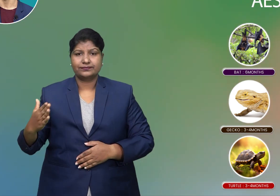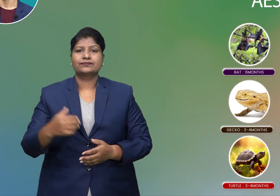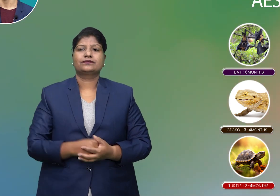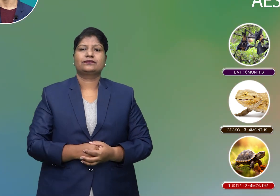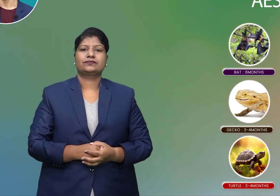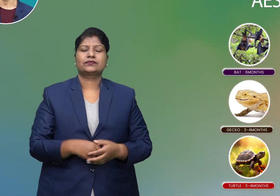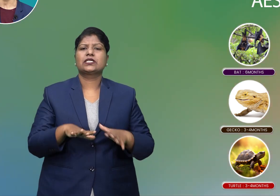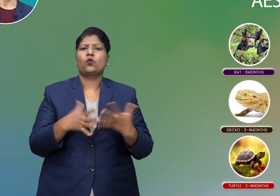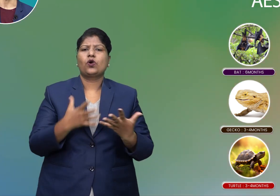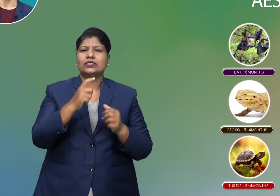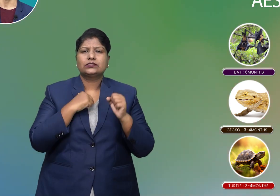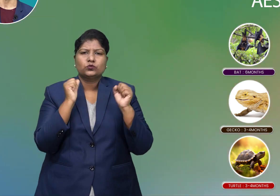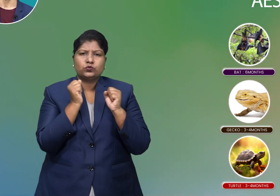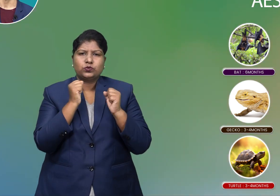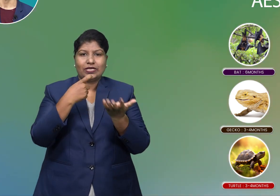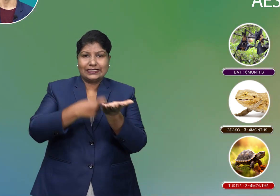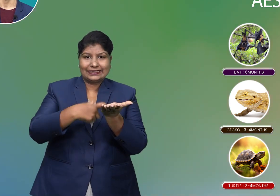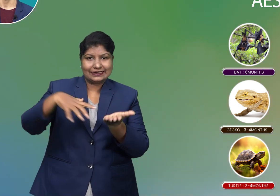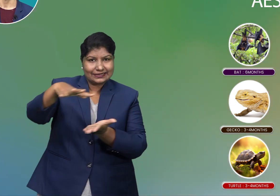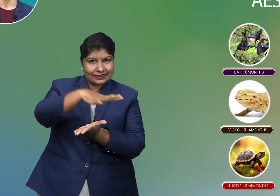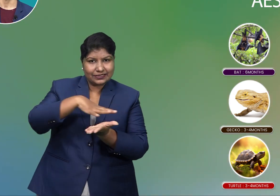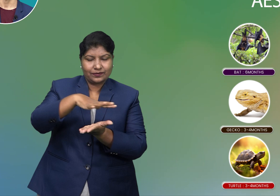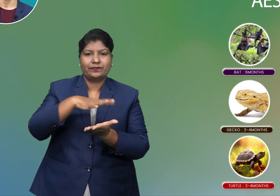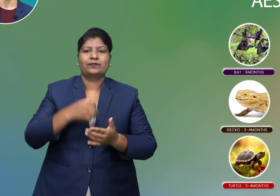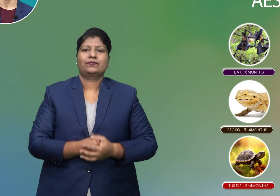or polar regions